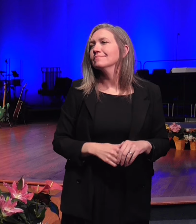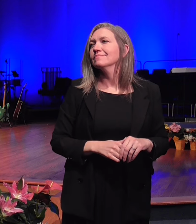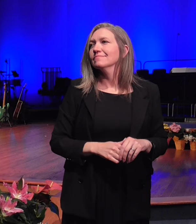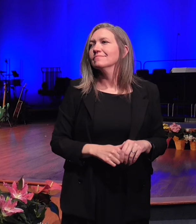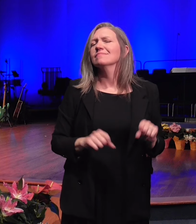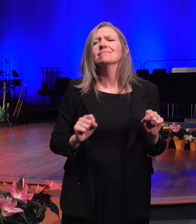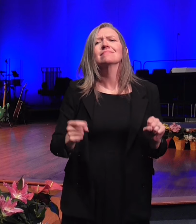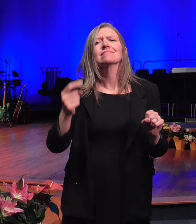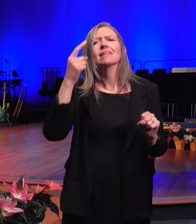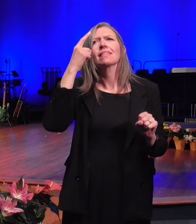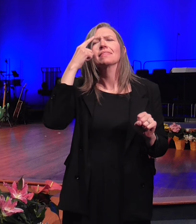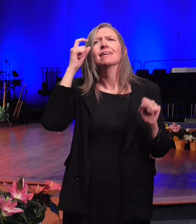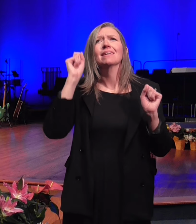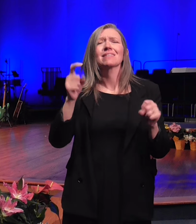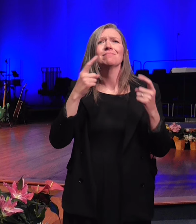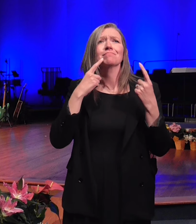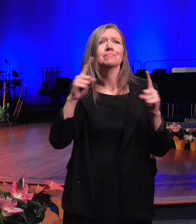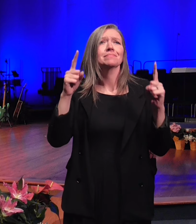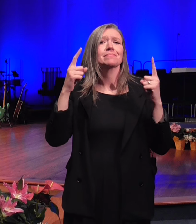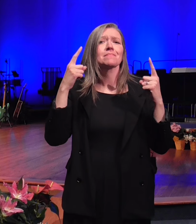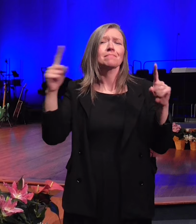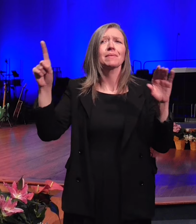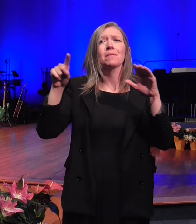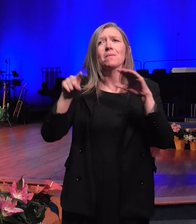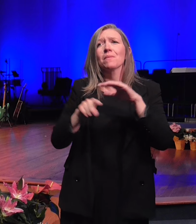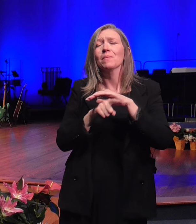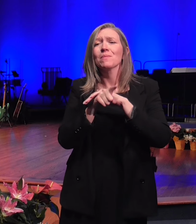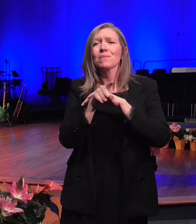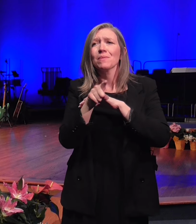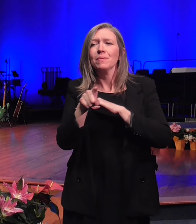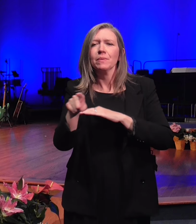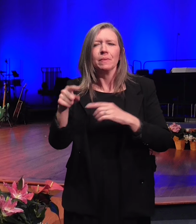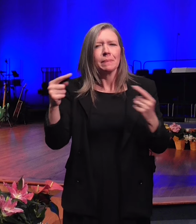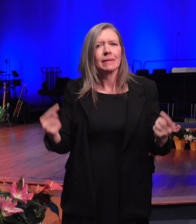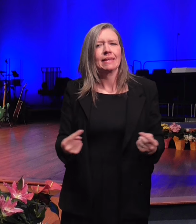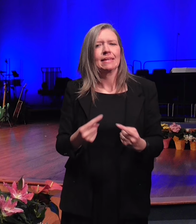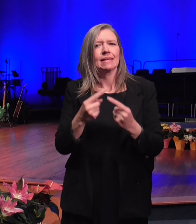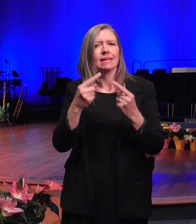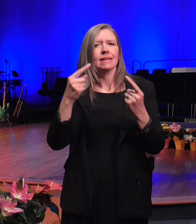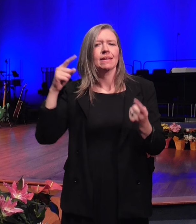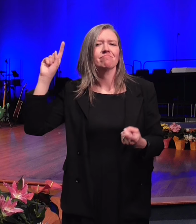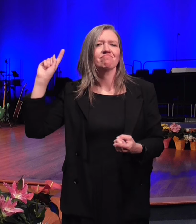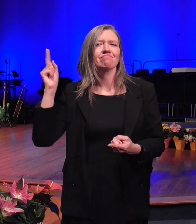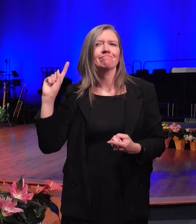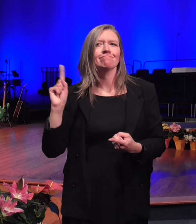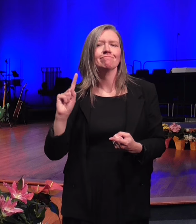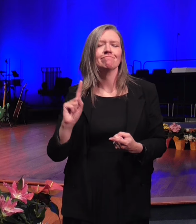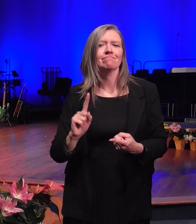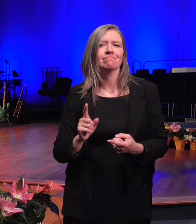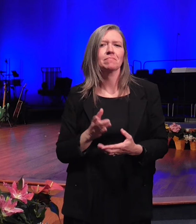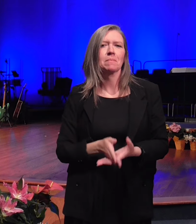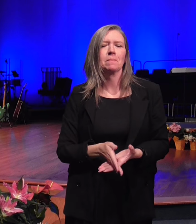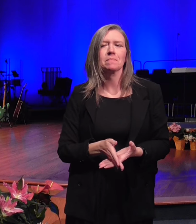I think I can make it now. The pain is gone.